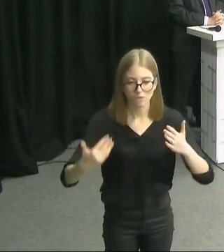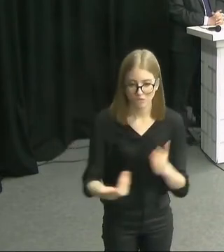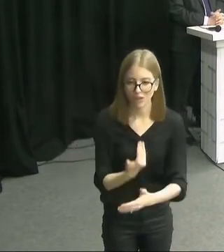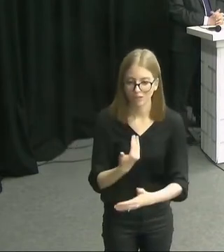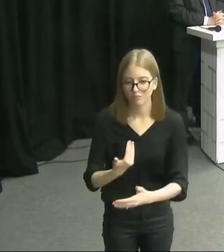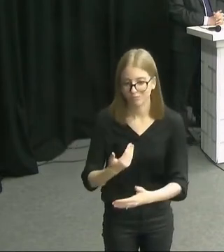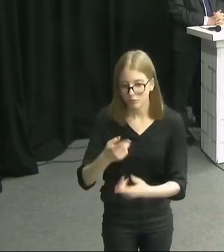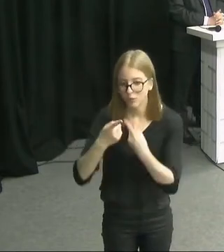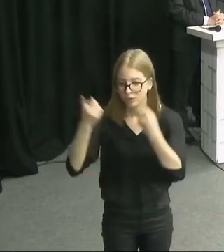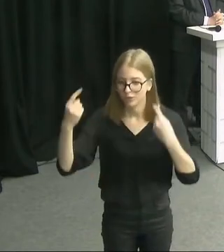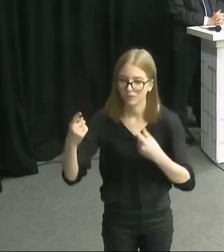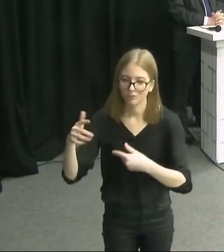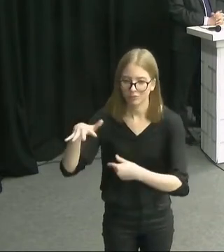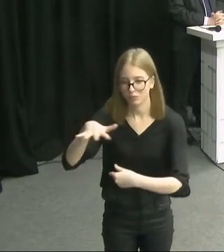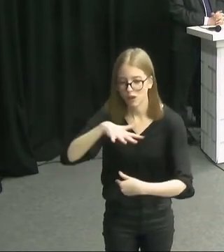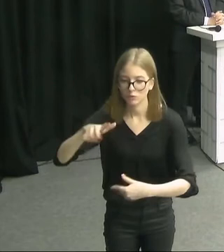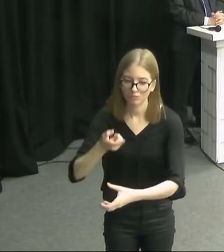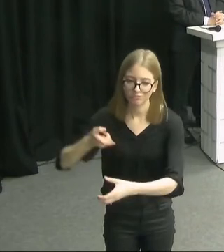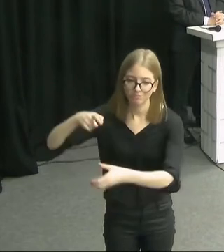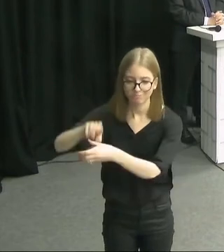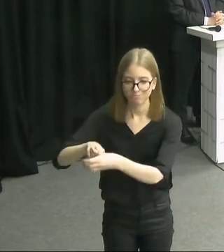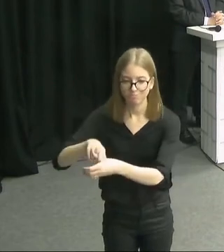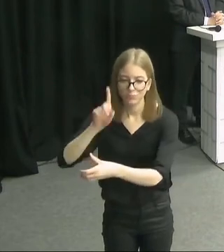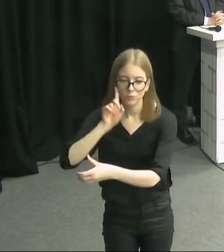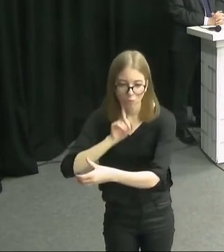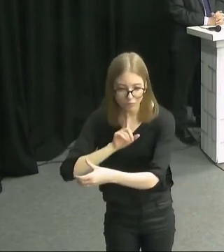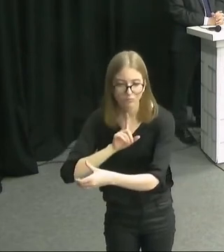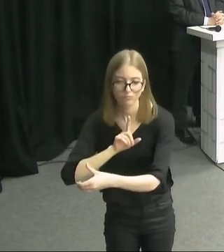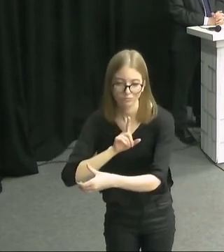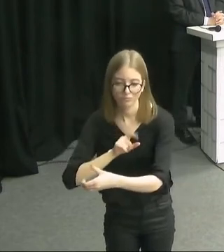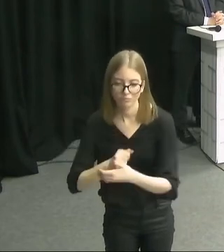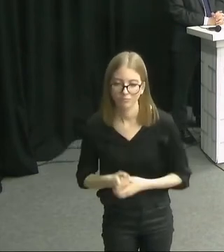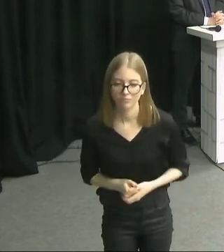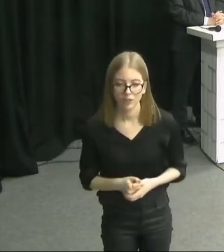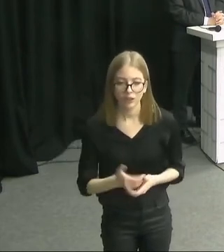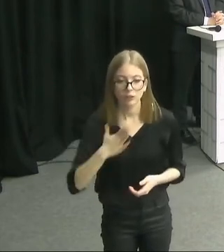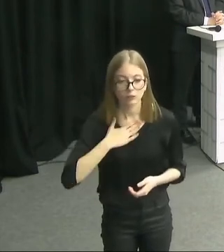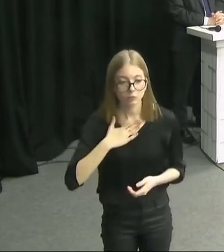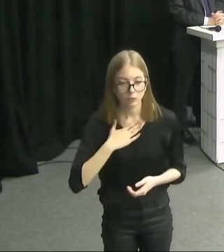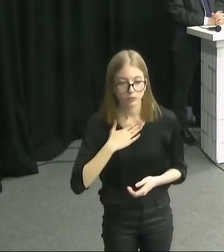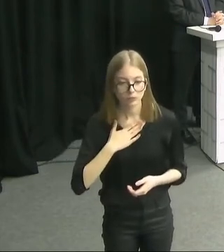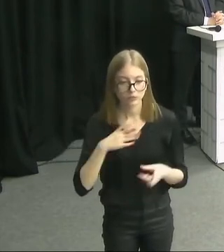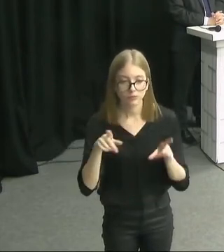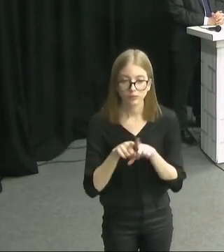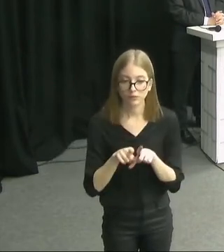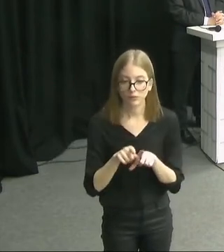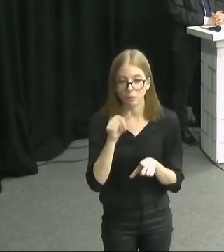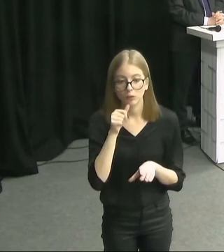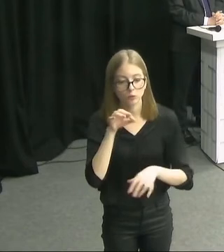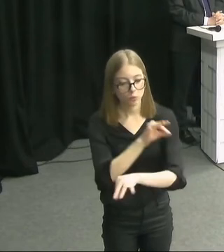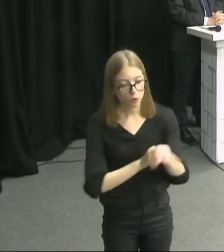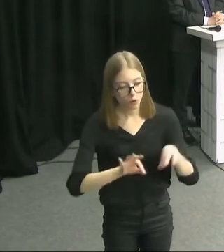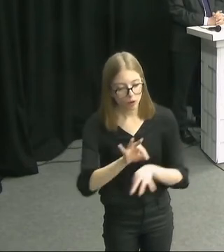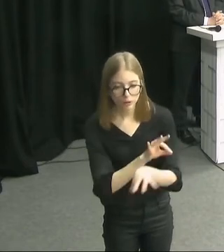The most successful our project with the alumni is the fund we have established.